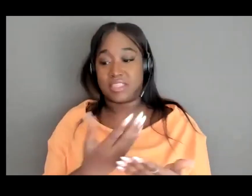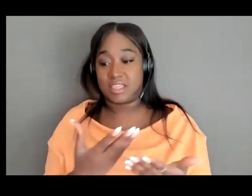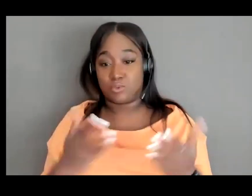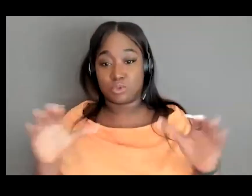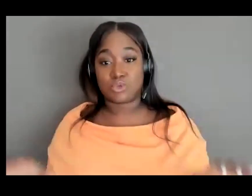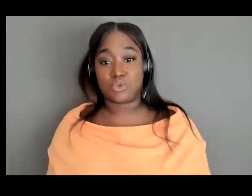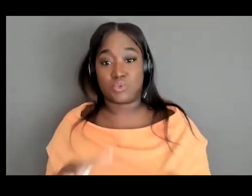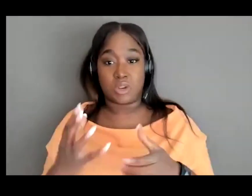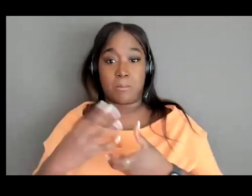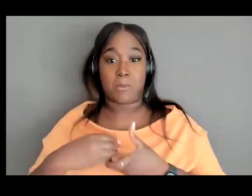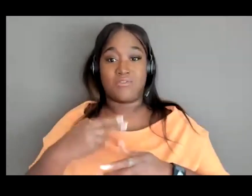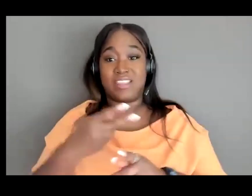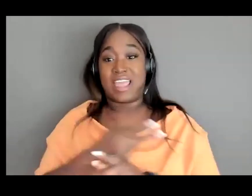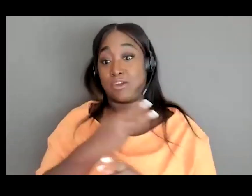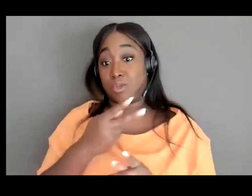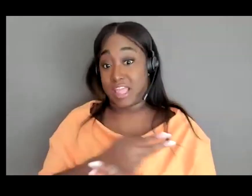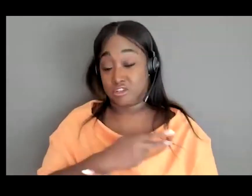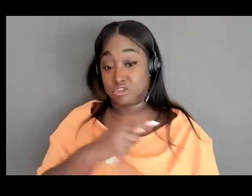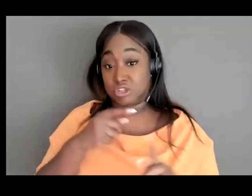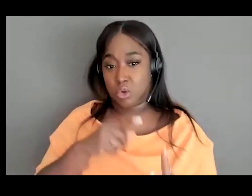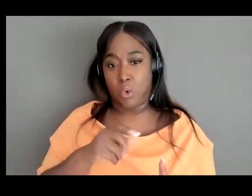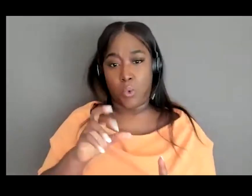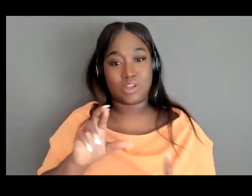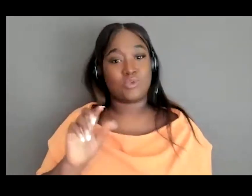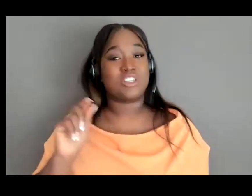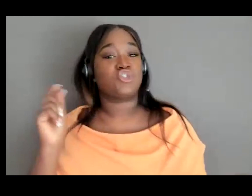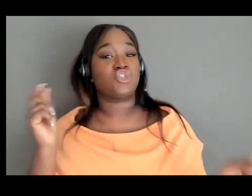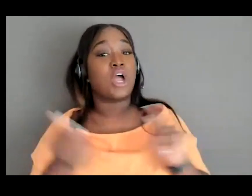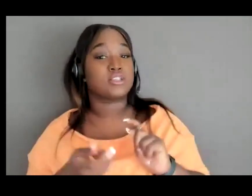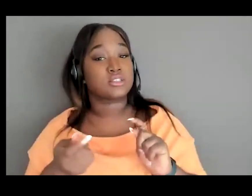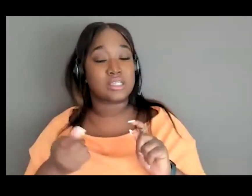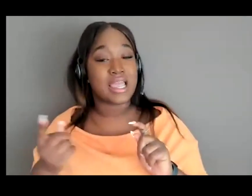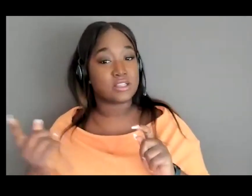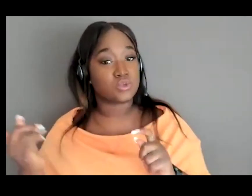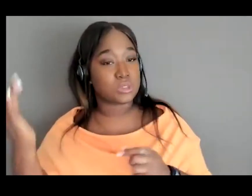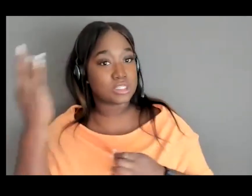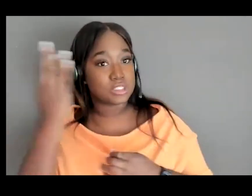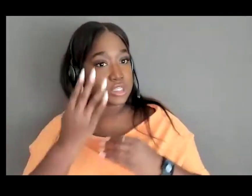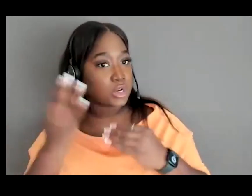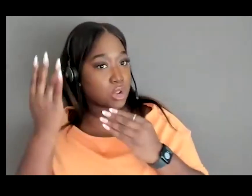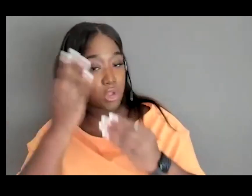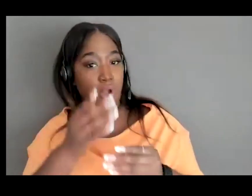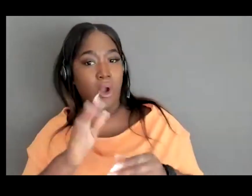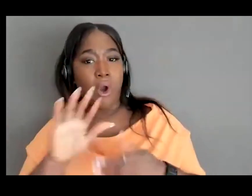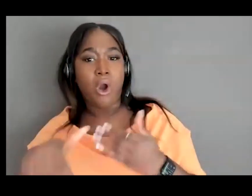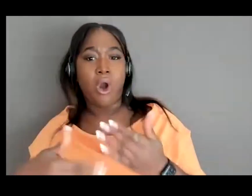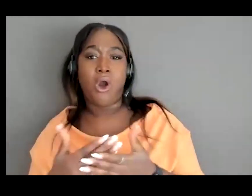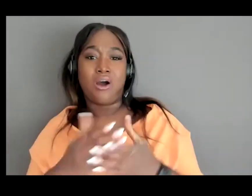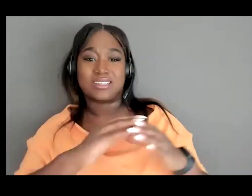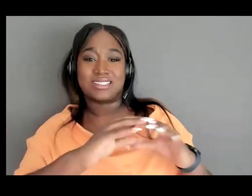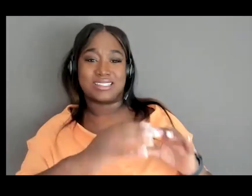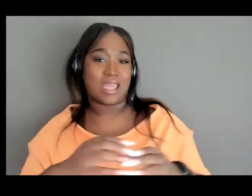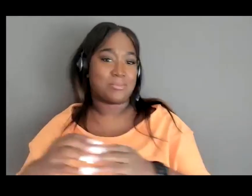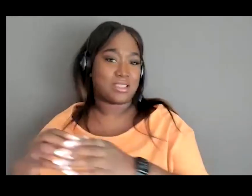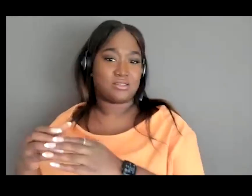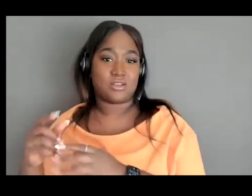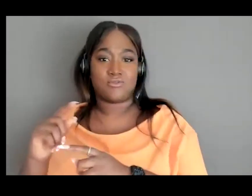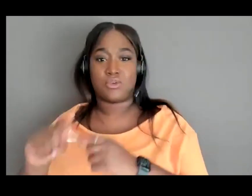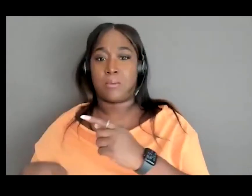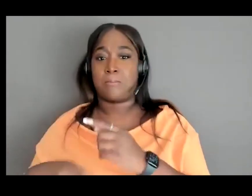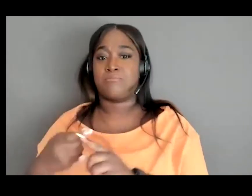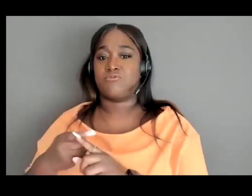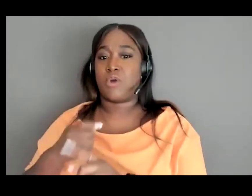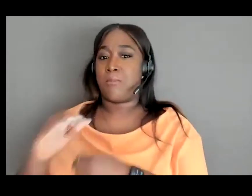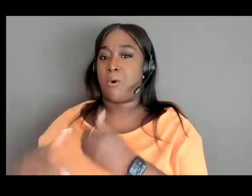that we're doing as part of this calculation, or maybe adjusting that and sort of considering all segments from